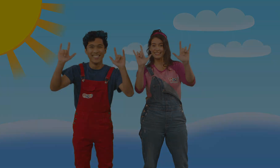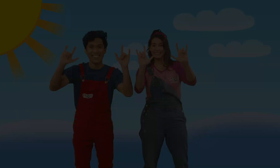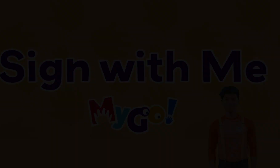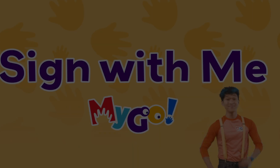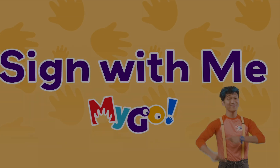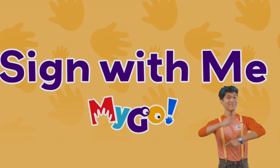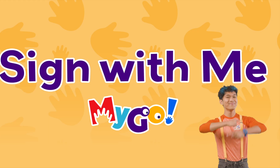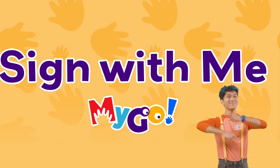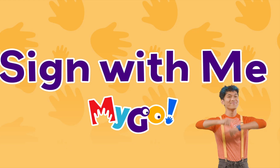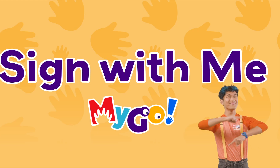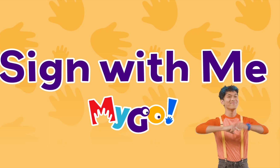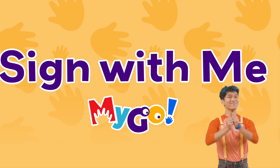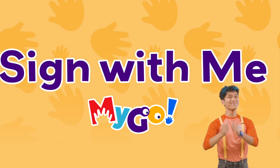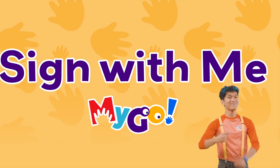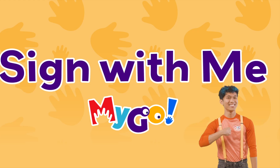Bye. Sign with me.